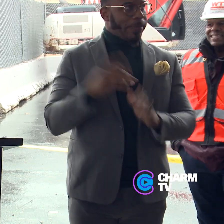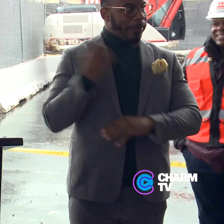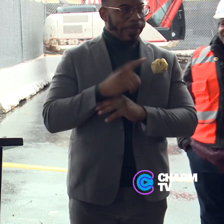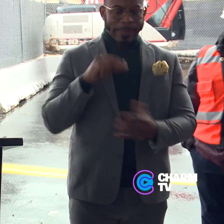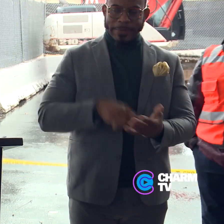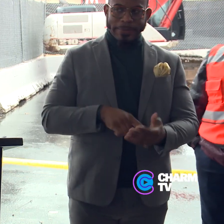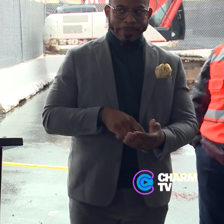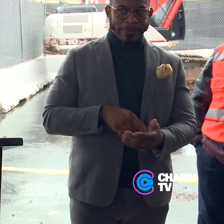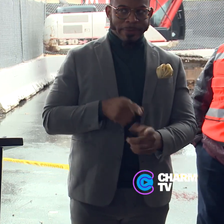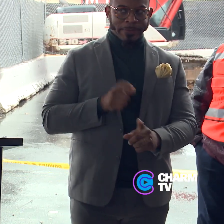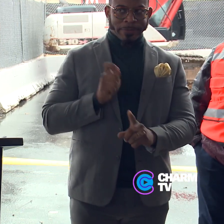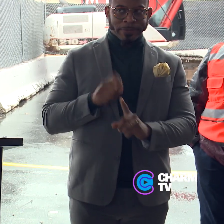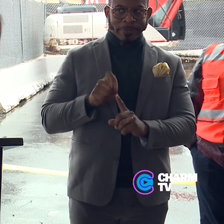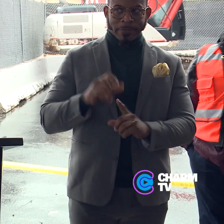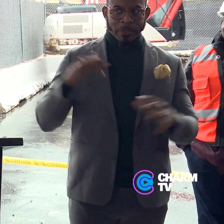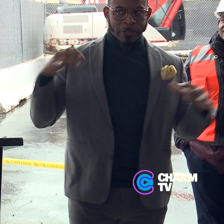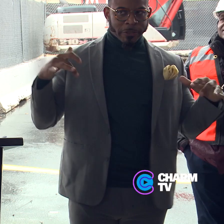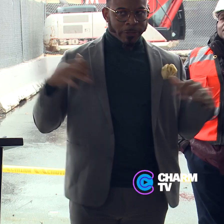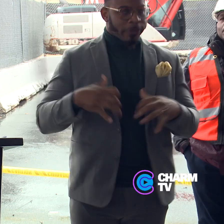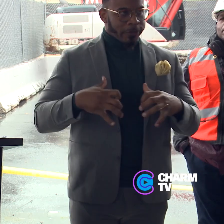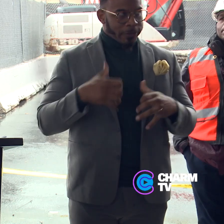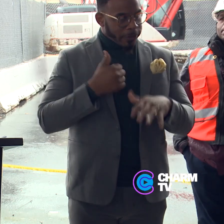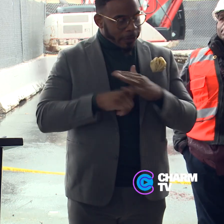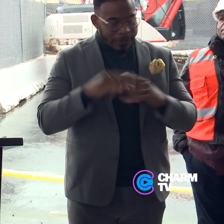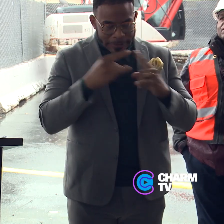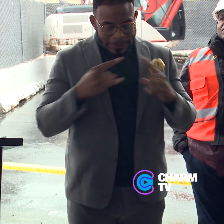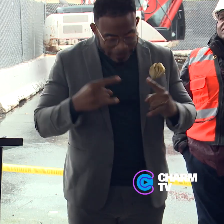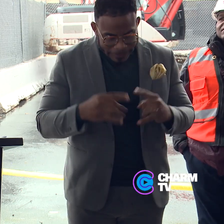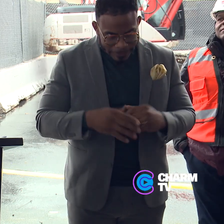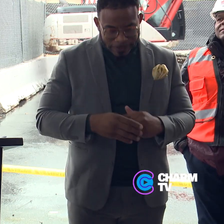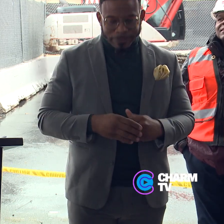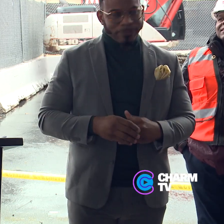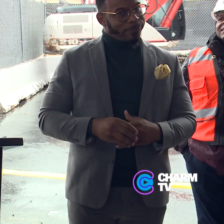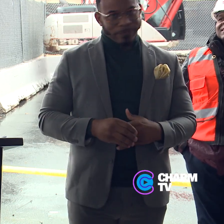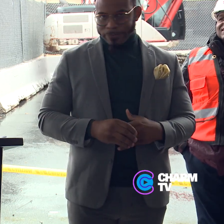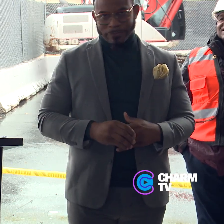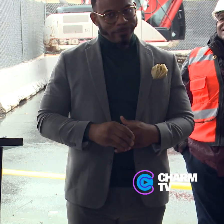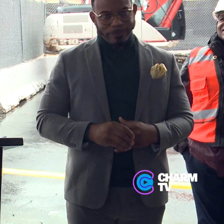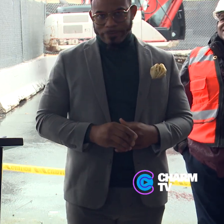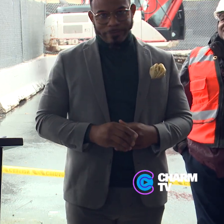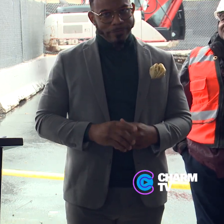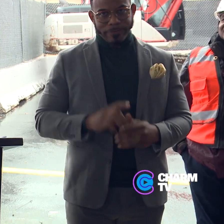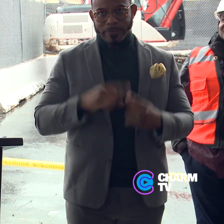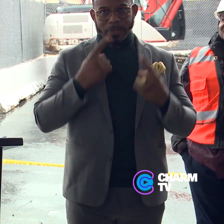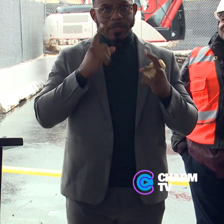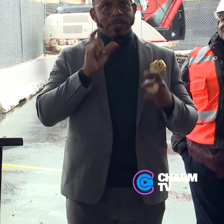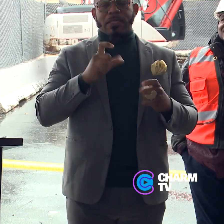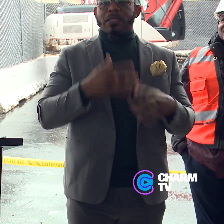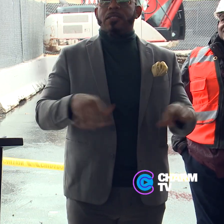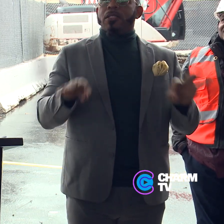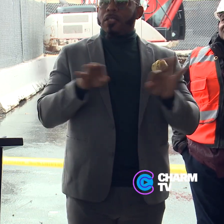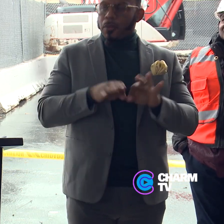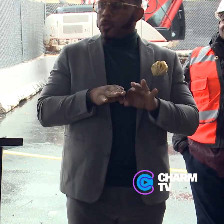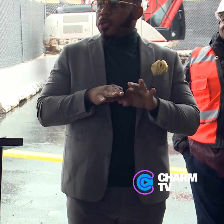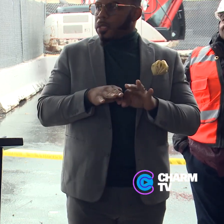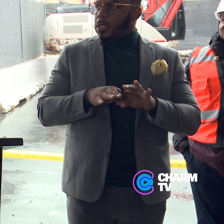day like this to cram all of us in this little tent to announce such an